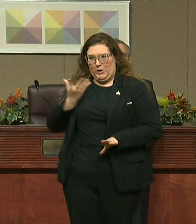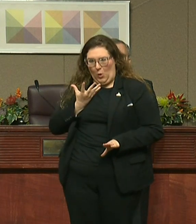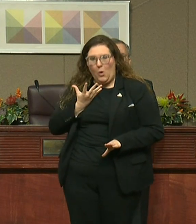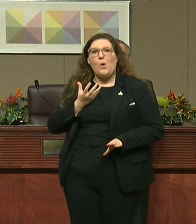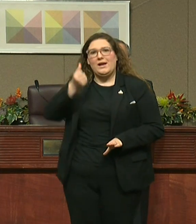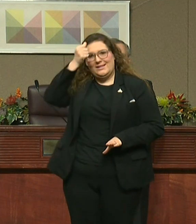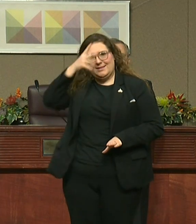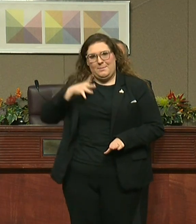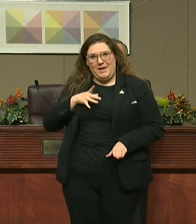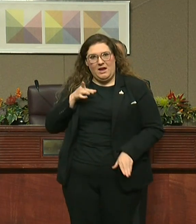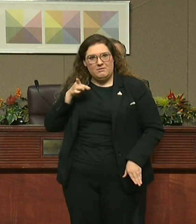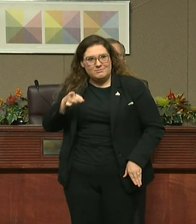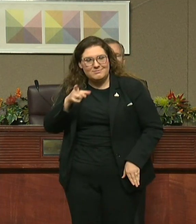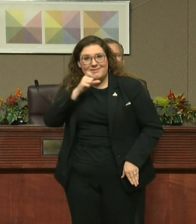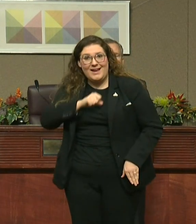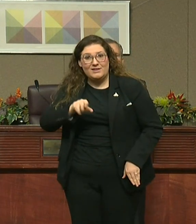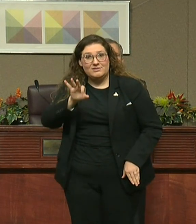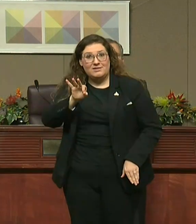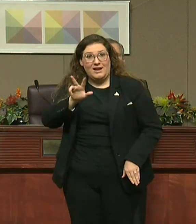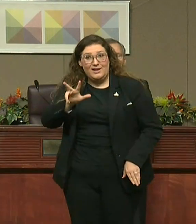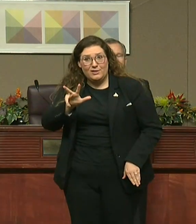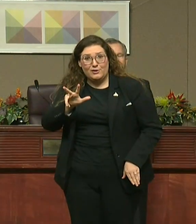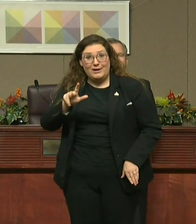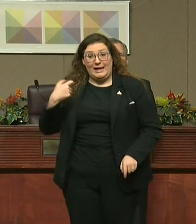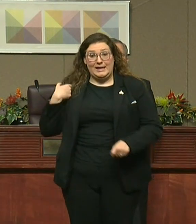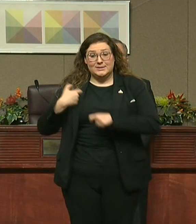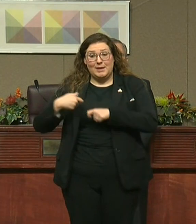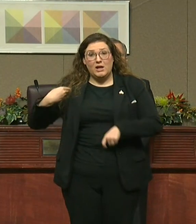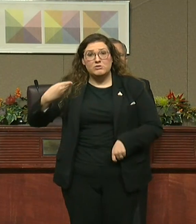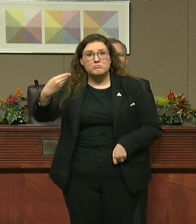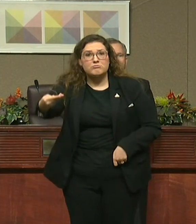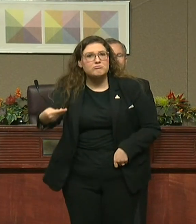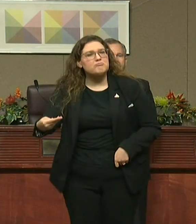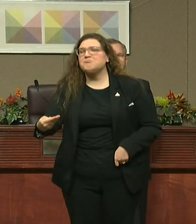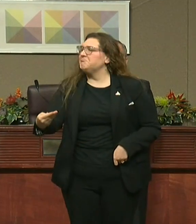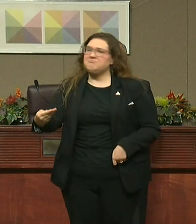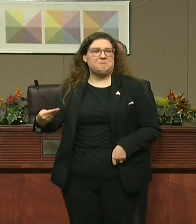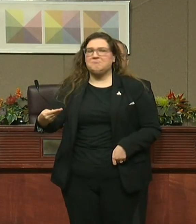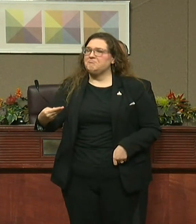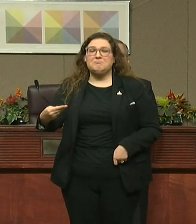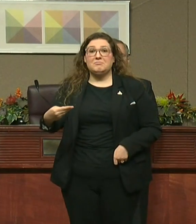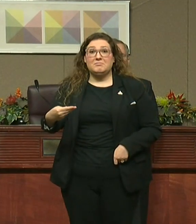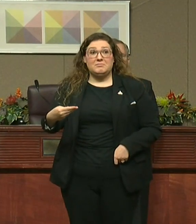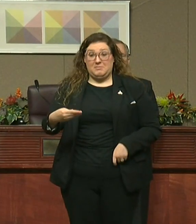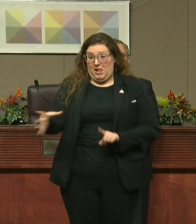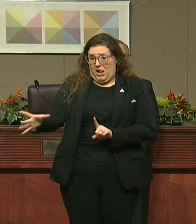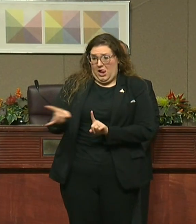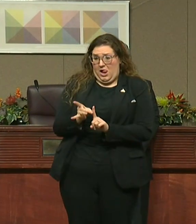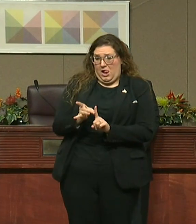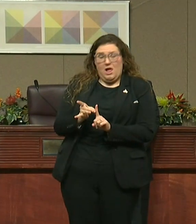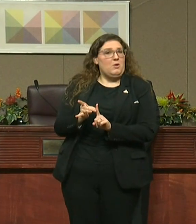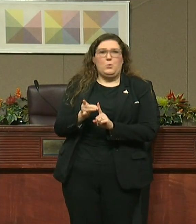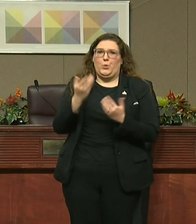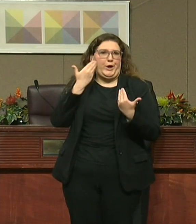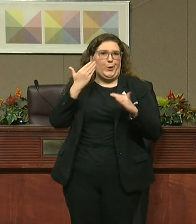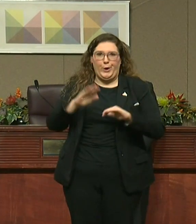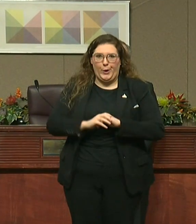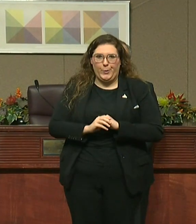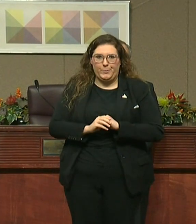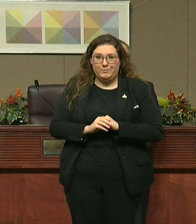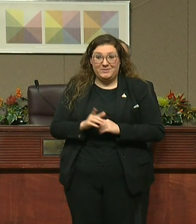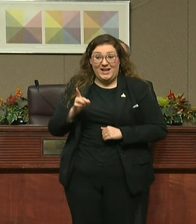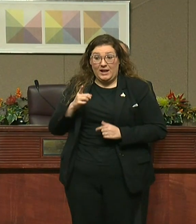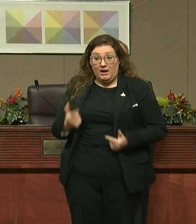male, non-Hispanic, unknown exposure. And this individual was in one of our assisted